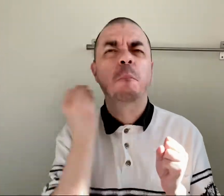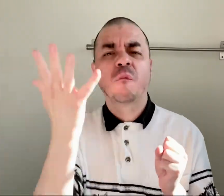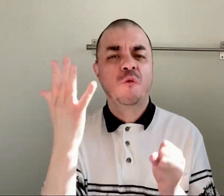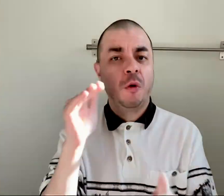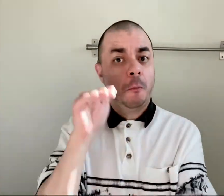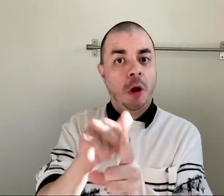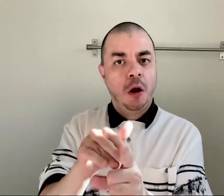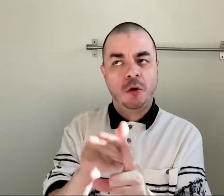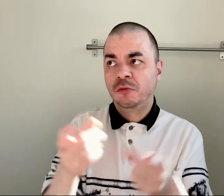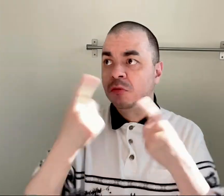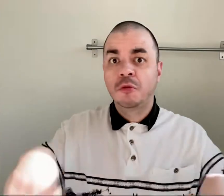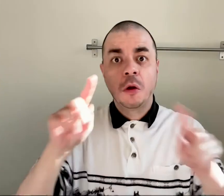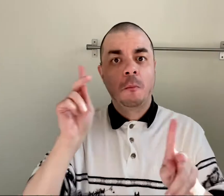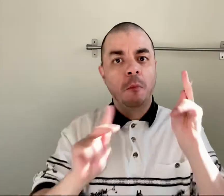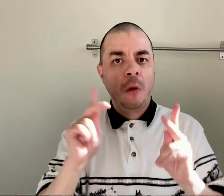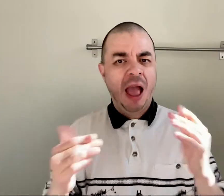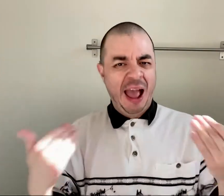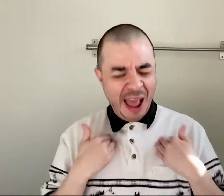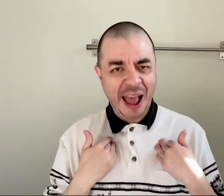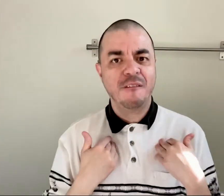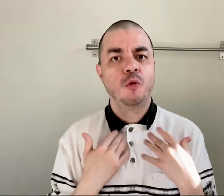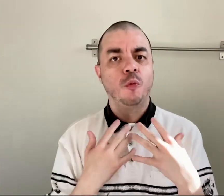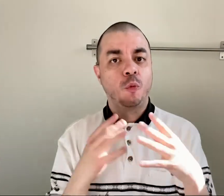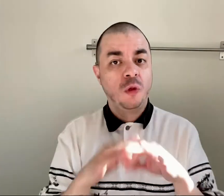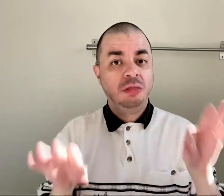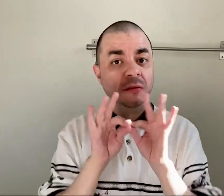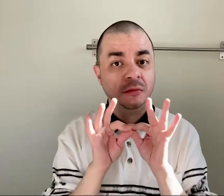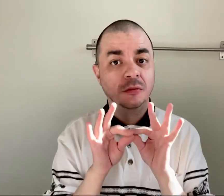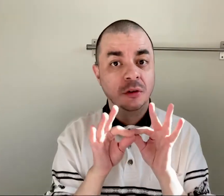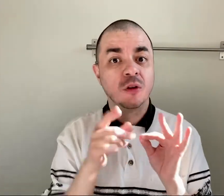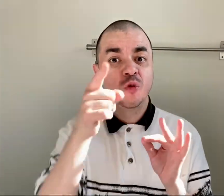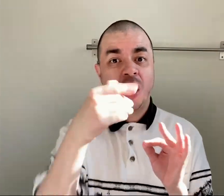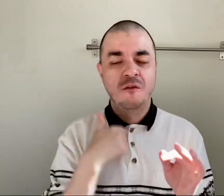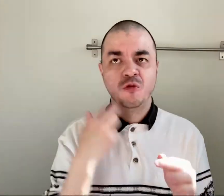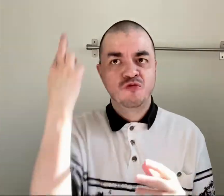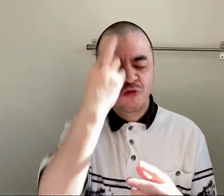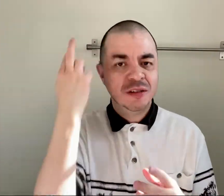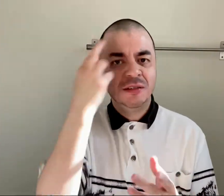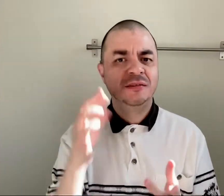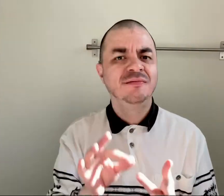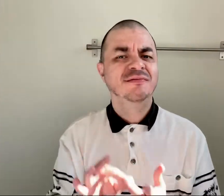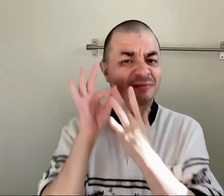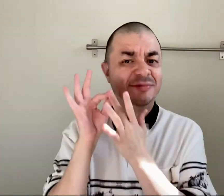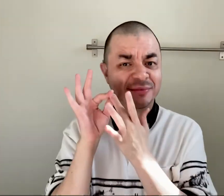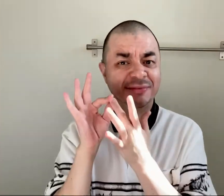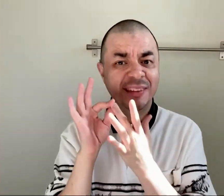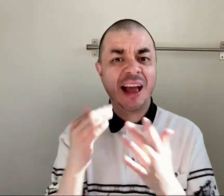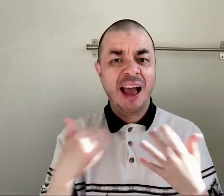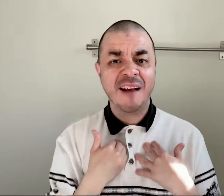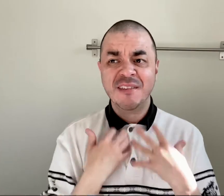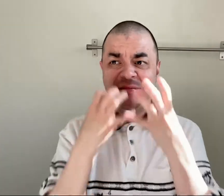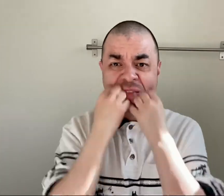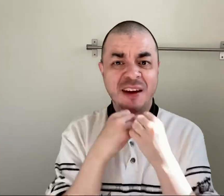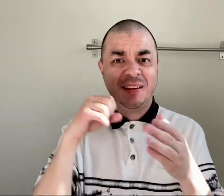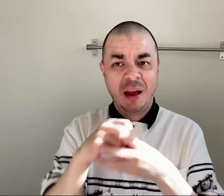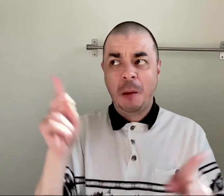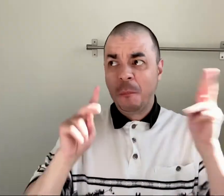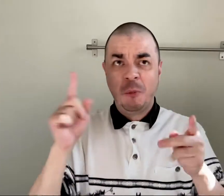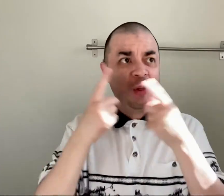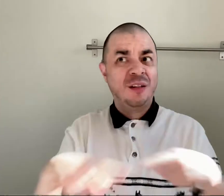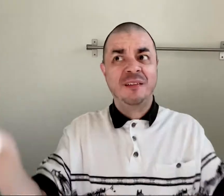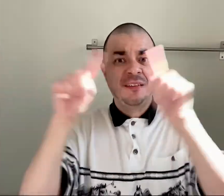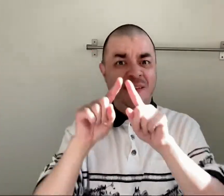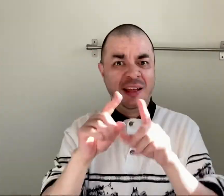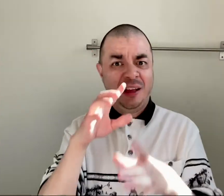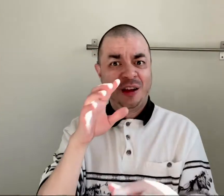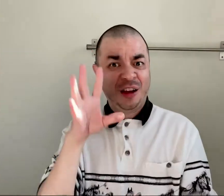reminder to us all that we have worth you have reason and rarity there is value in each and every